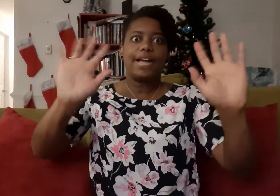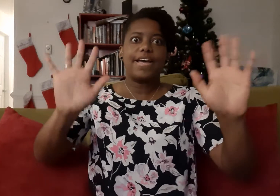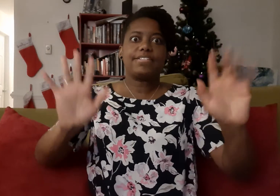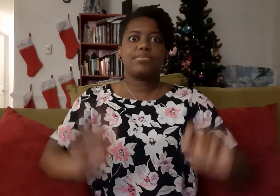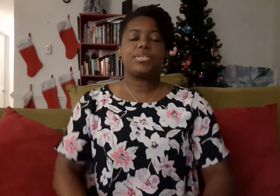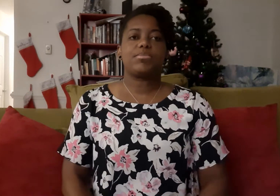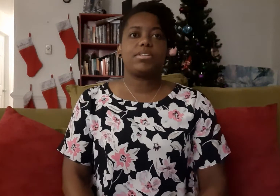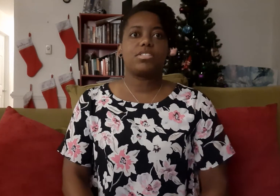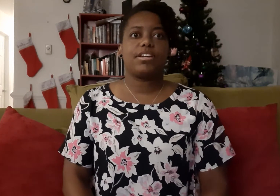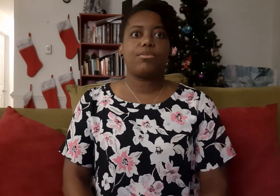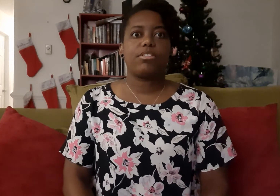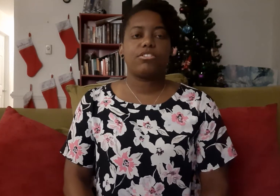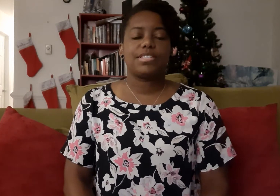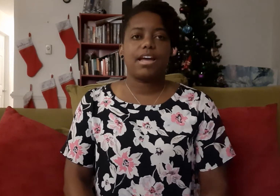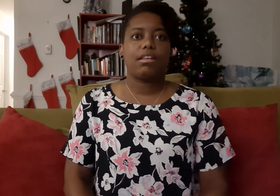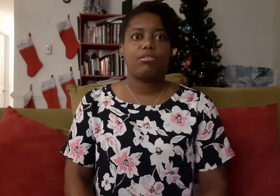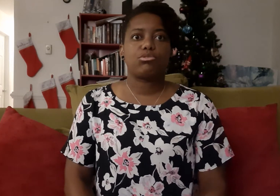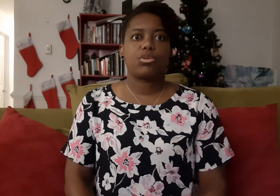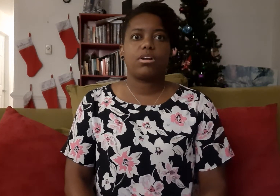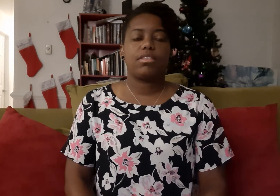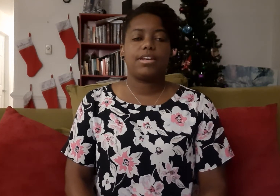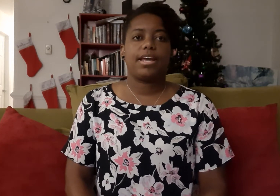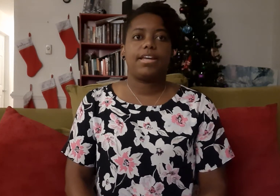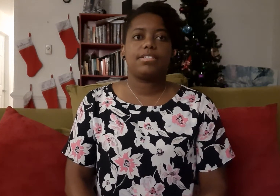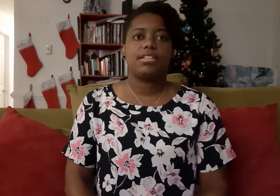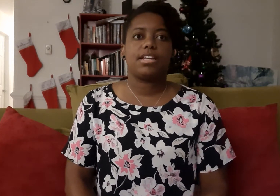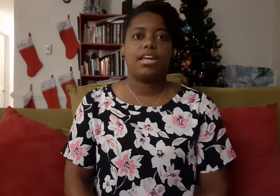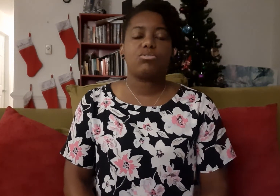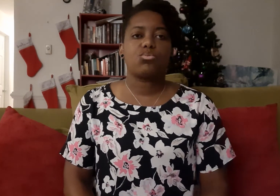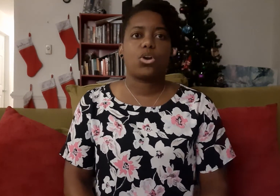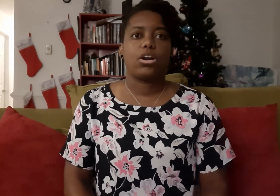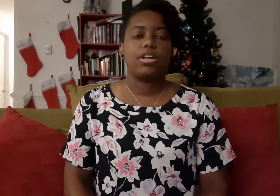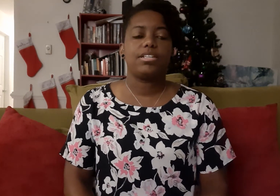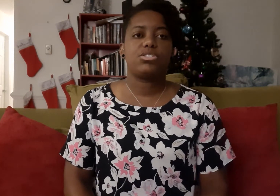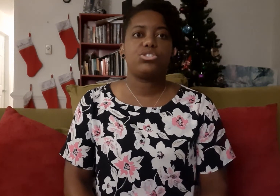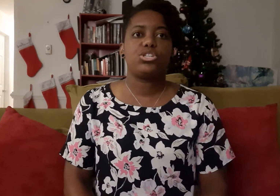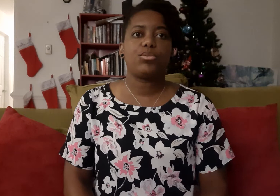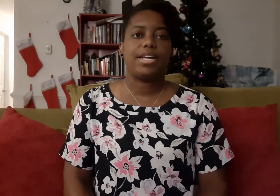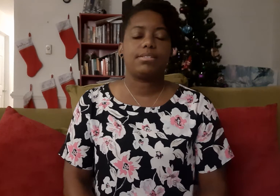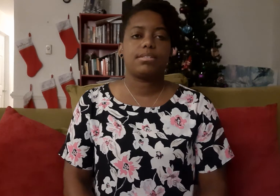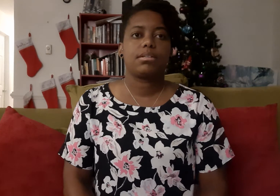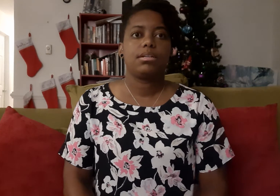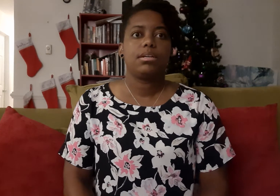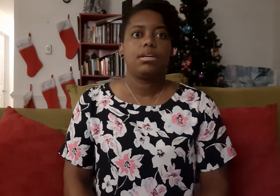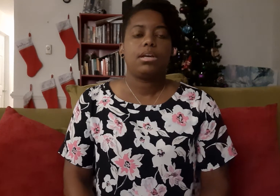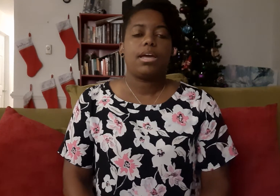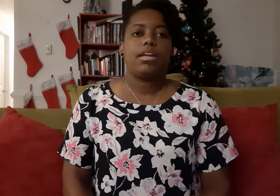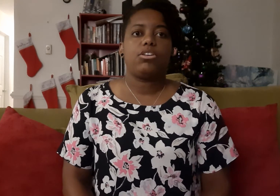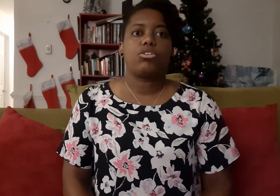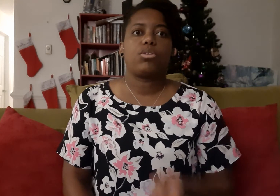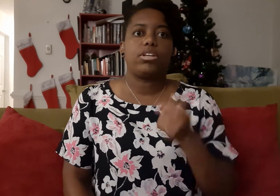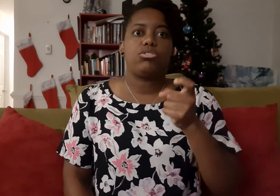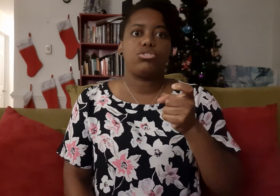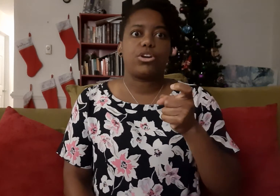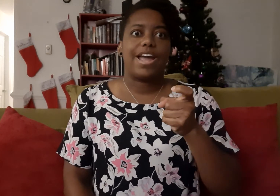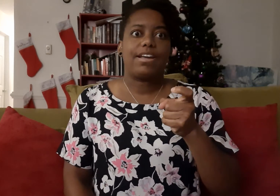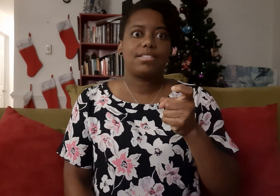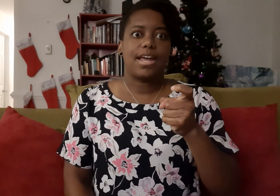Hi guys, Miss Mills here with your sign language word of the day, and today's word is donate. And you're going to use your X